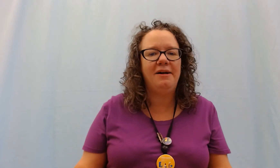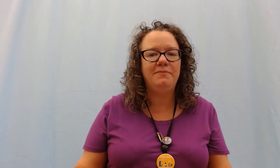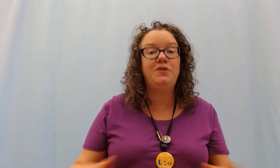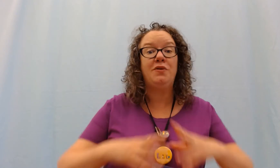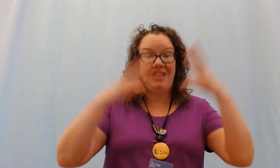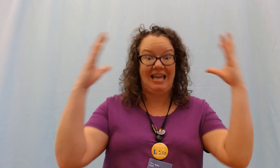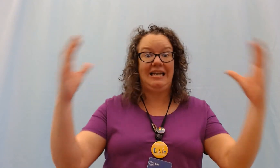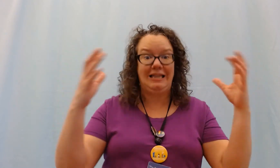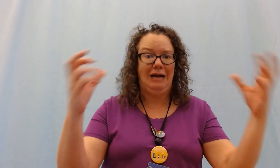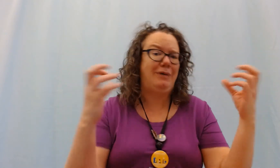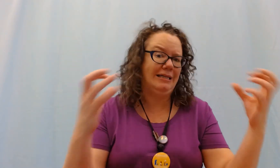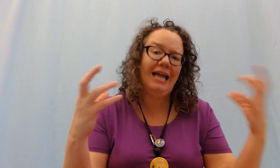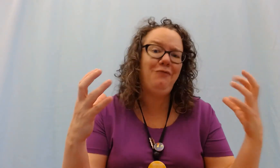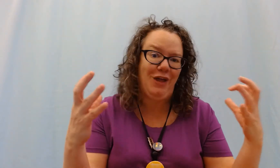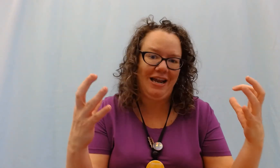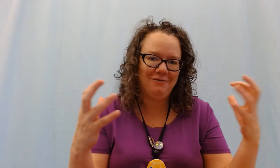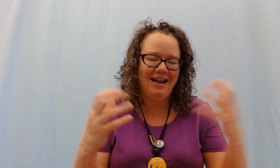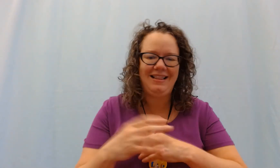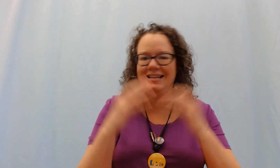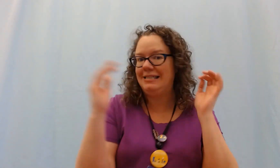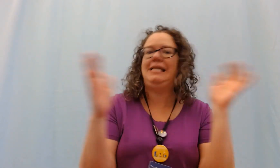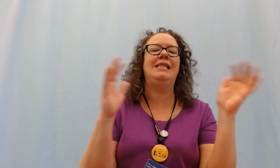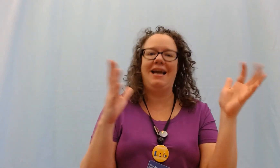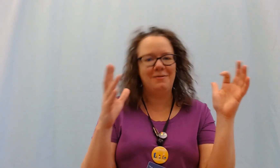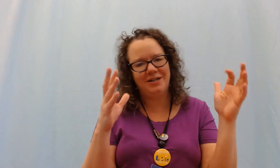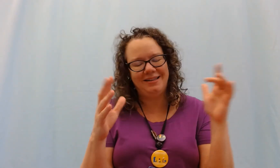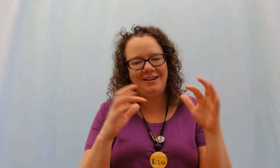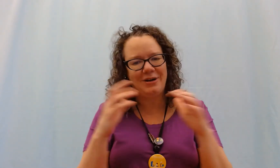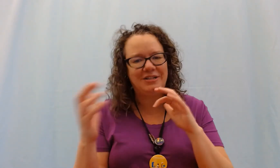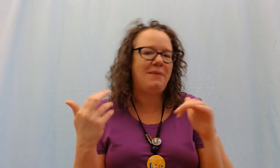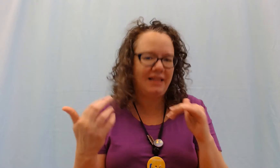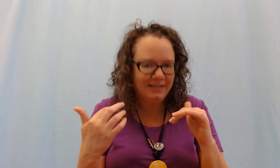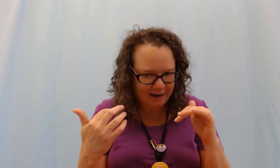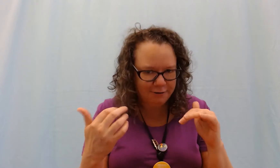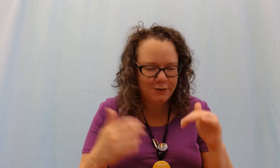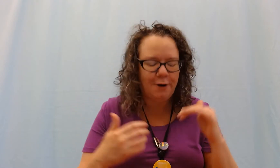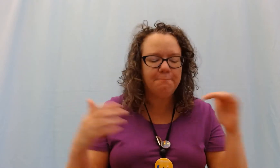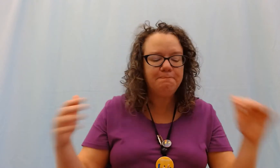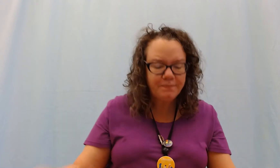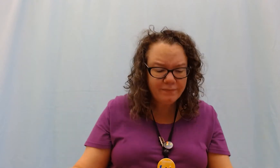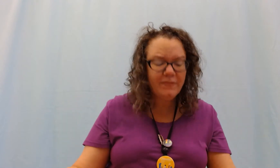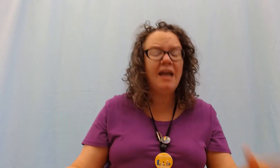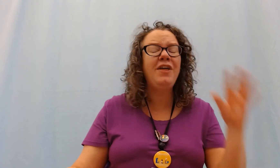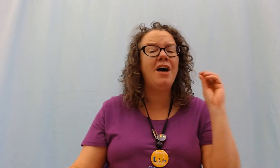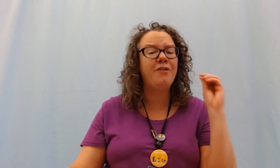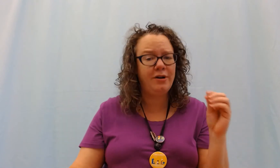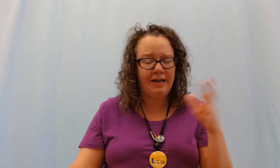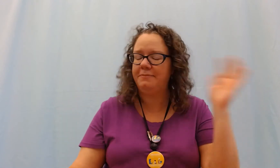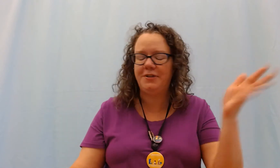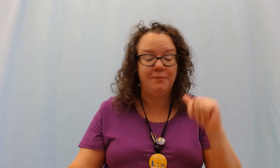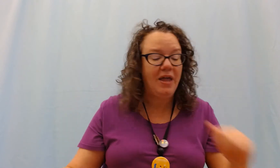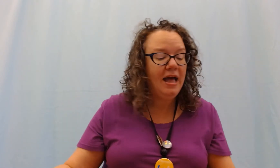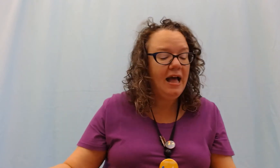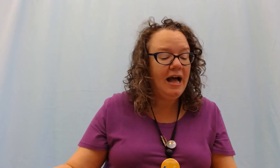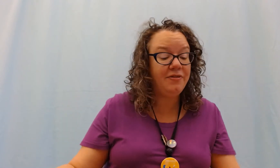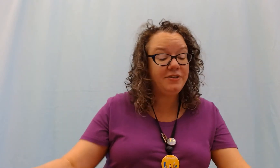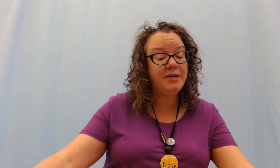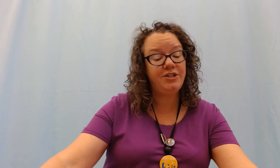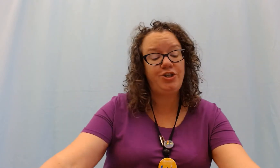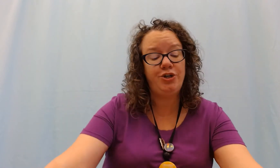so that they can get that real life thing, right? They can see the animal and then you get to make that sound. So the other, yeah. So this one is to Do